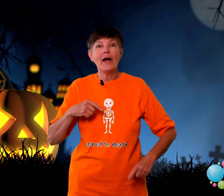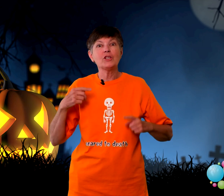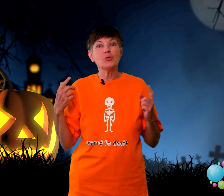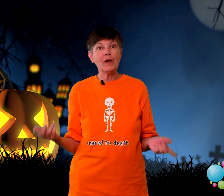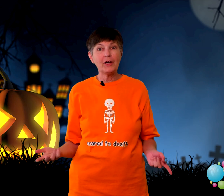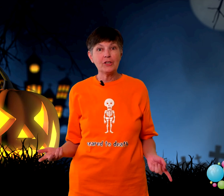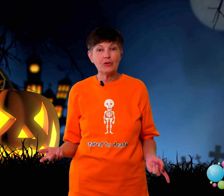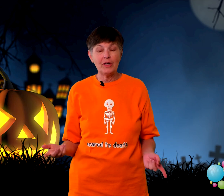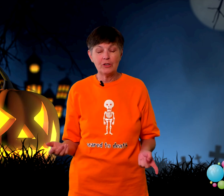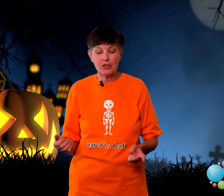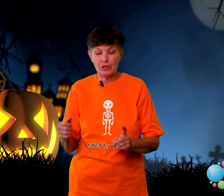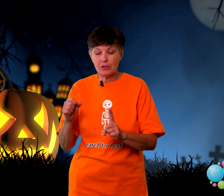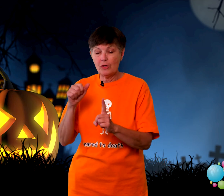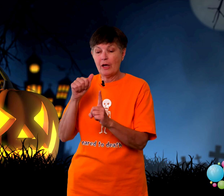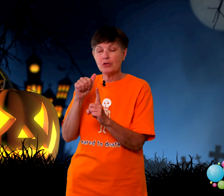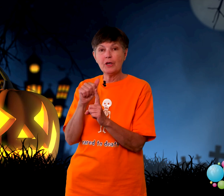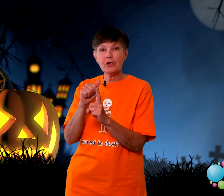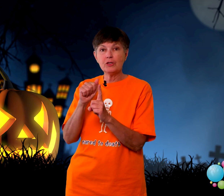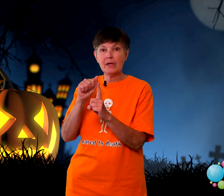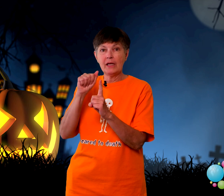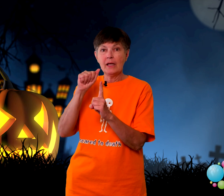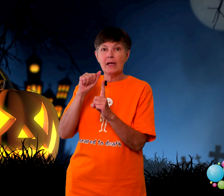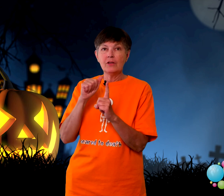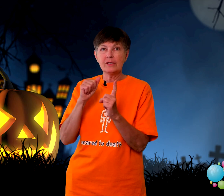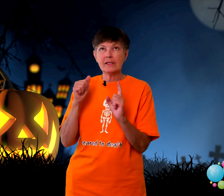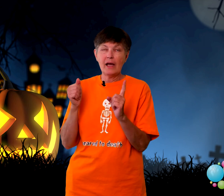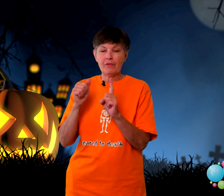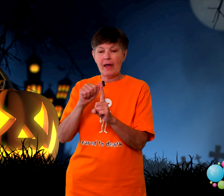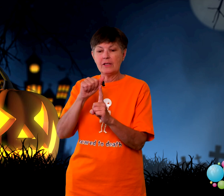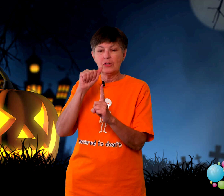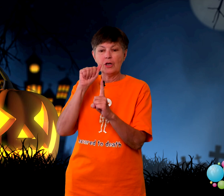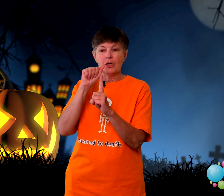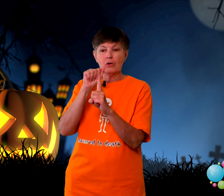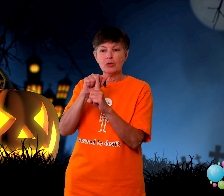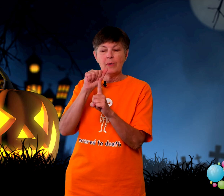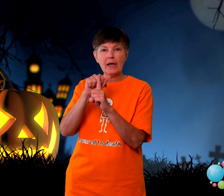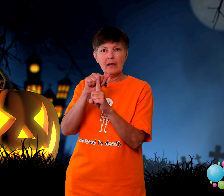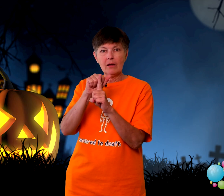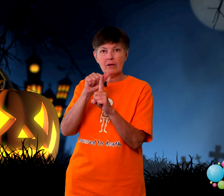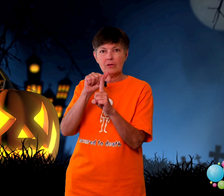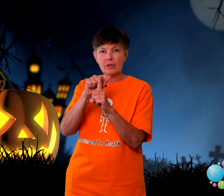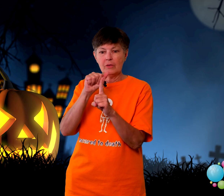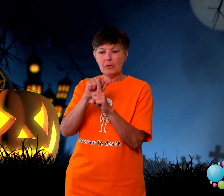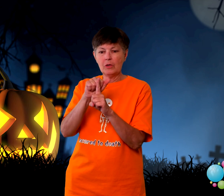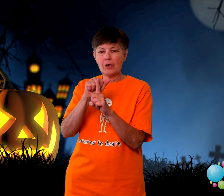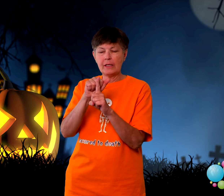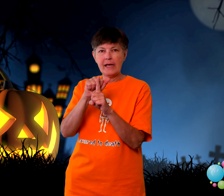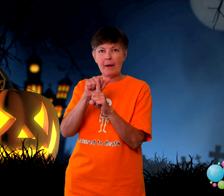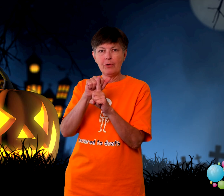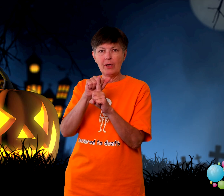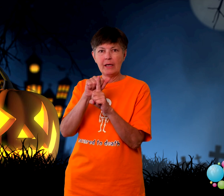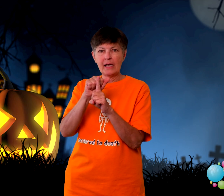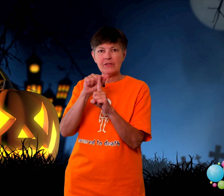what trick-or-treaters do. So now trick-or-treat, there's a sign for that. So you're going to go trick, you're going to tap your index